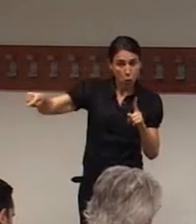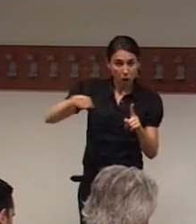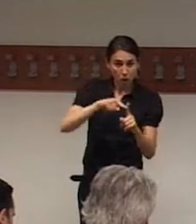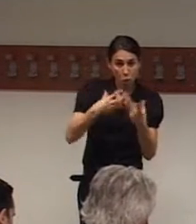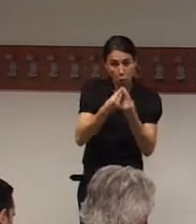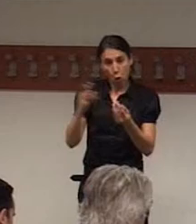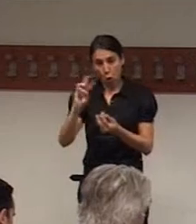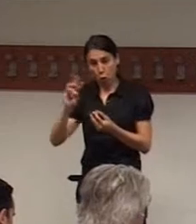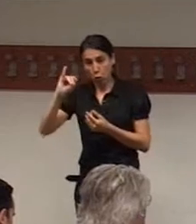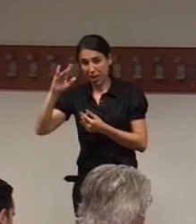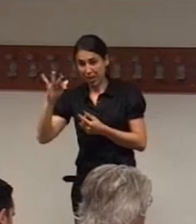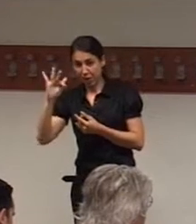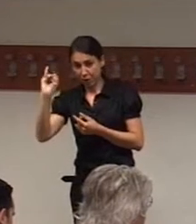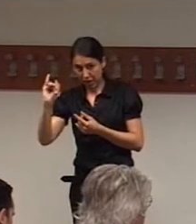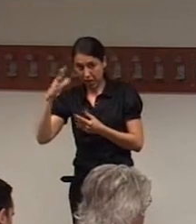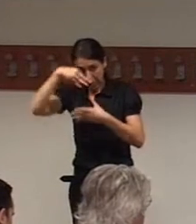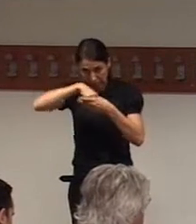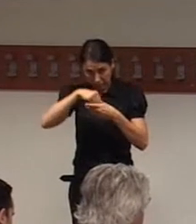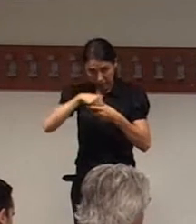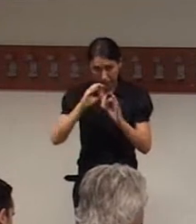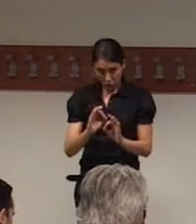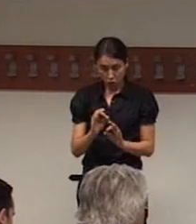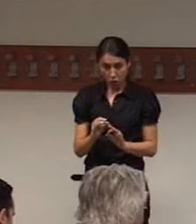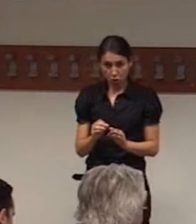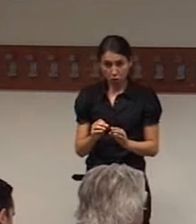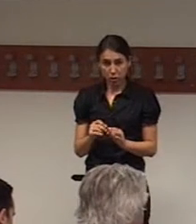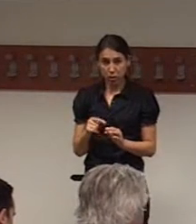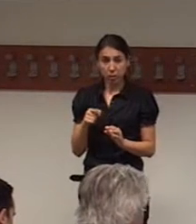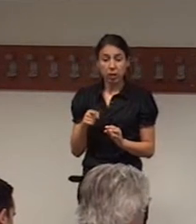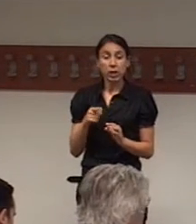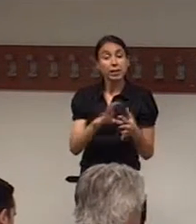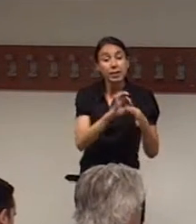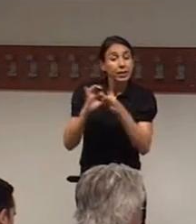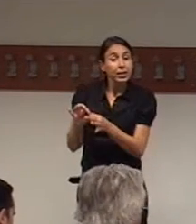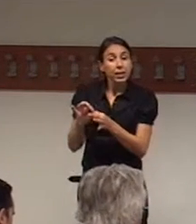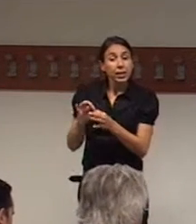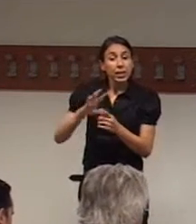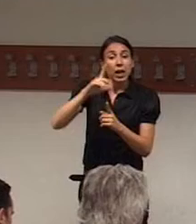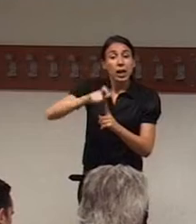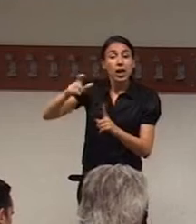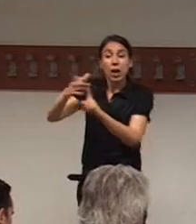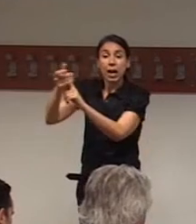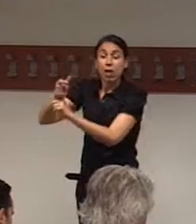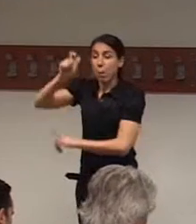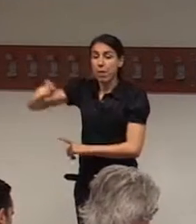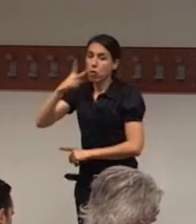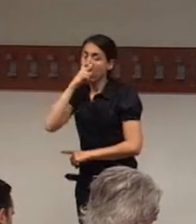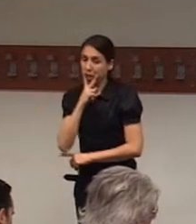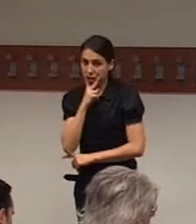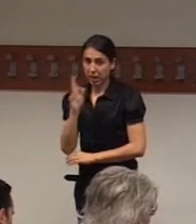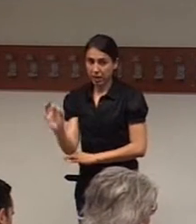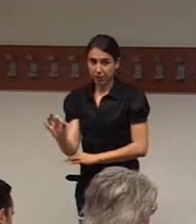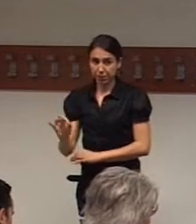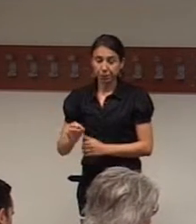we did something with Wi-Fi triangulation indoors, and it was regarding location